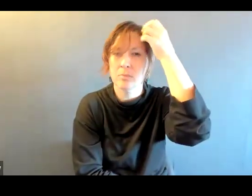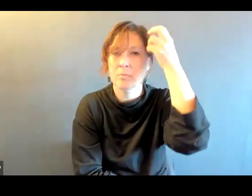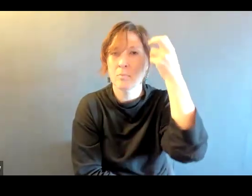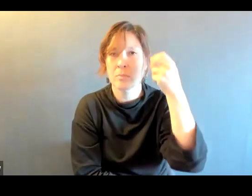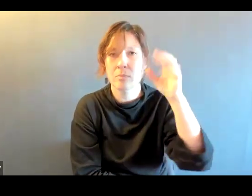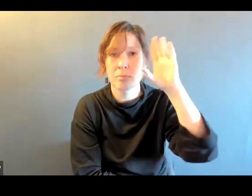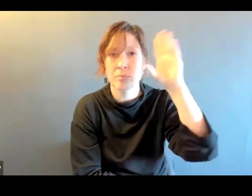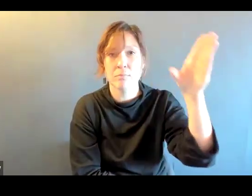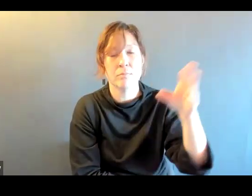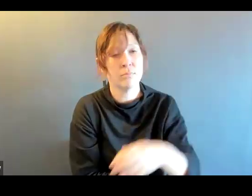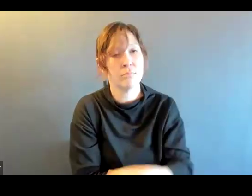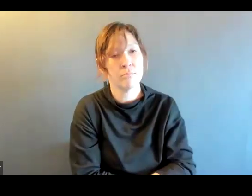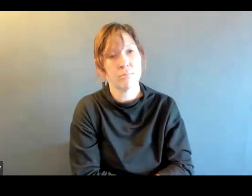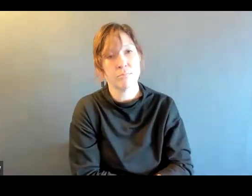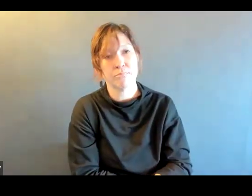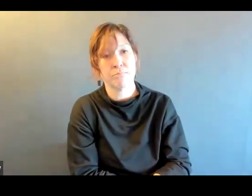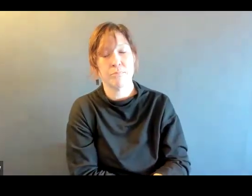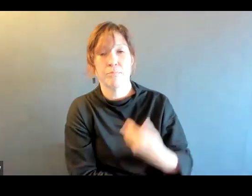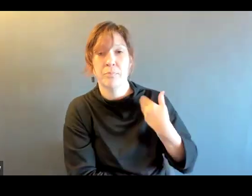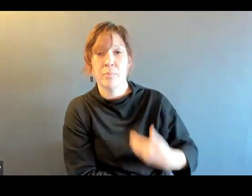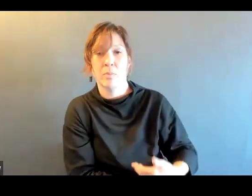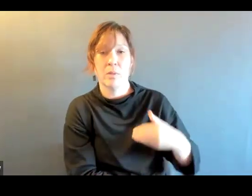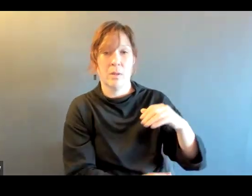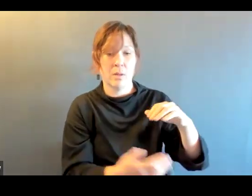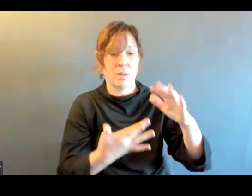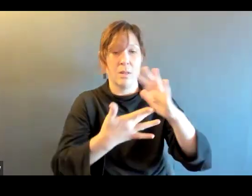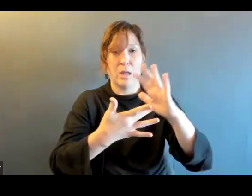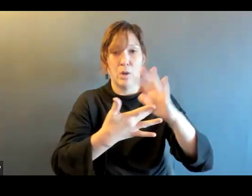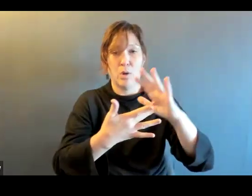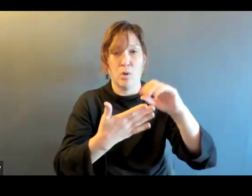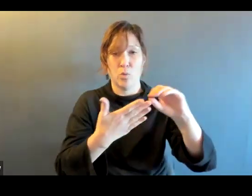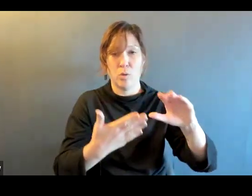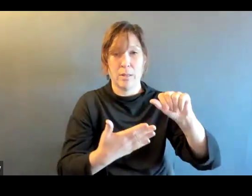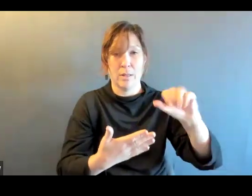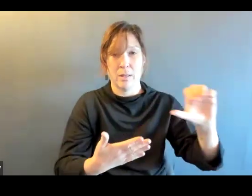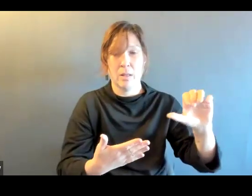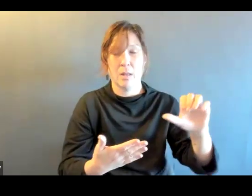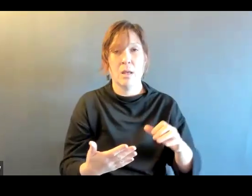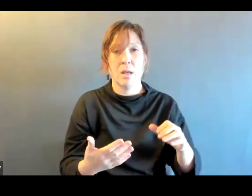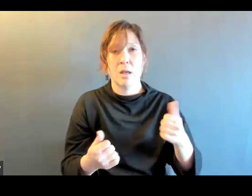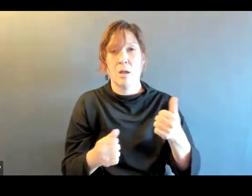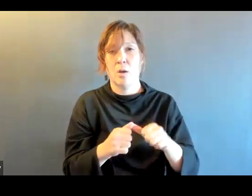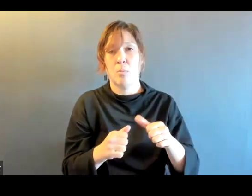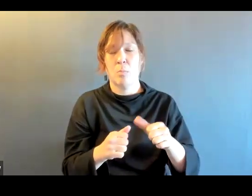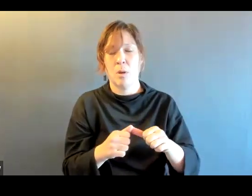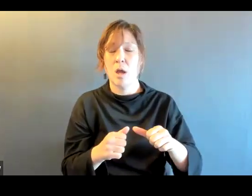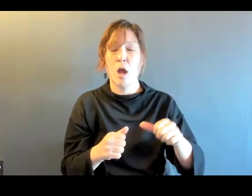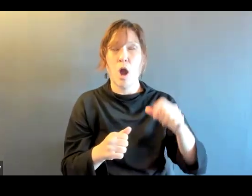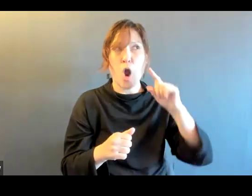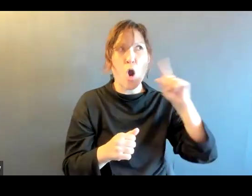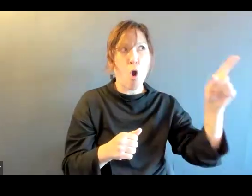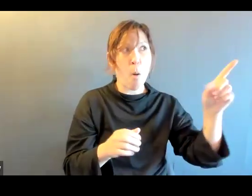Good evening. My name is Martina Gonzalez, and I'm a 10th grader at ACC. One of my first doubts when I heard about the threat of my